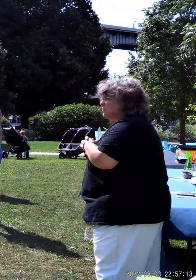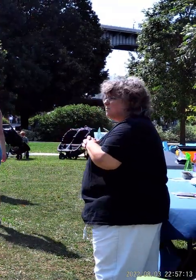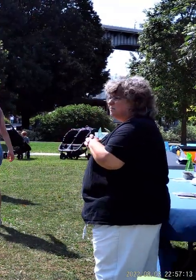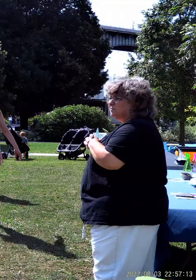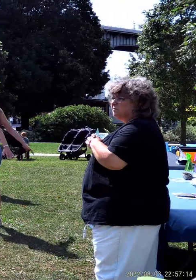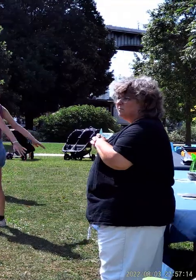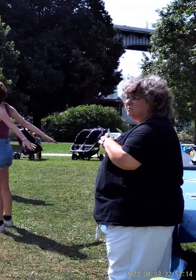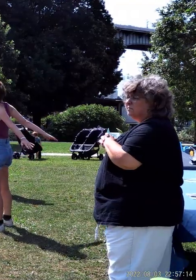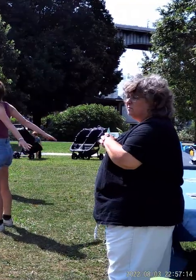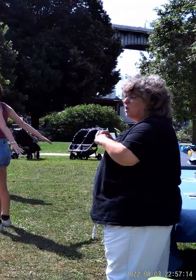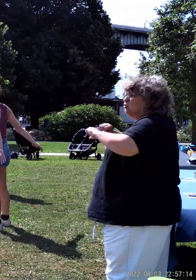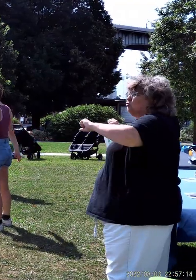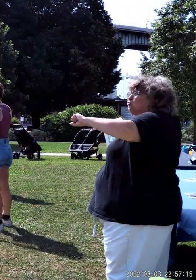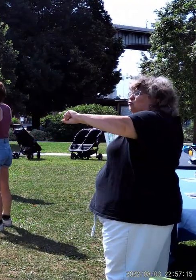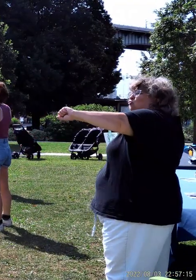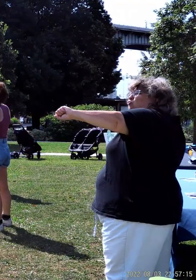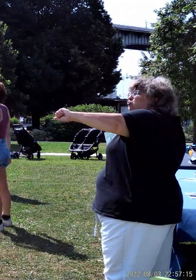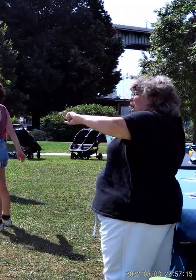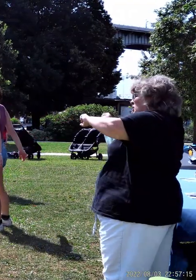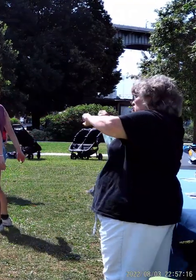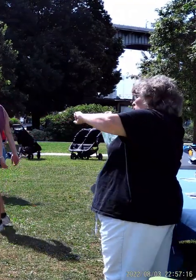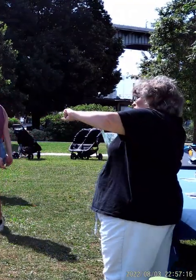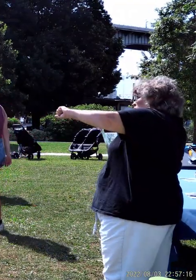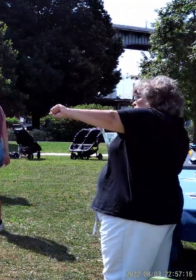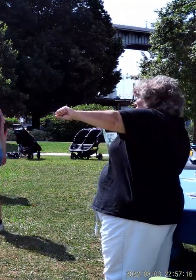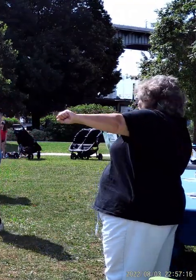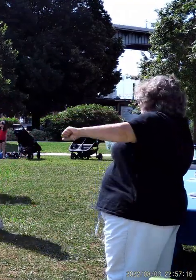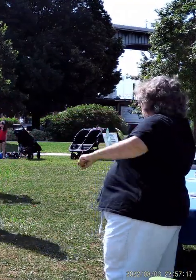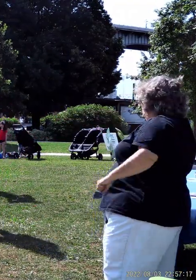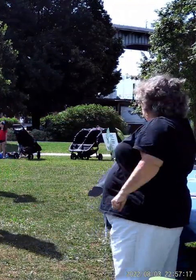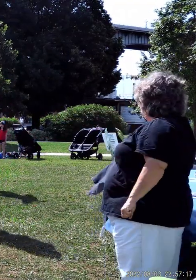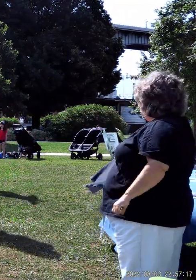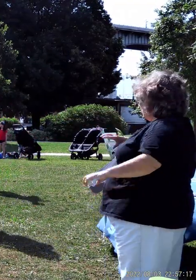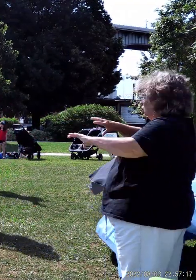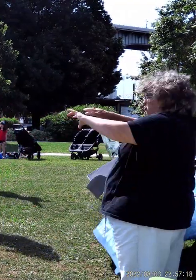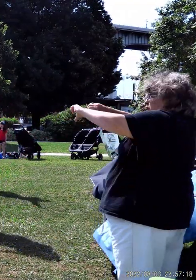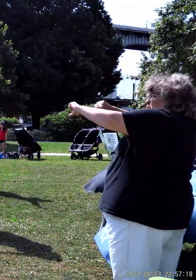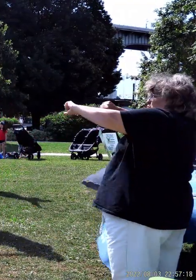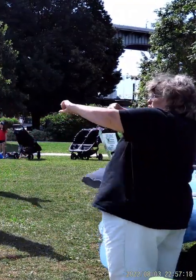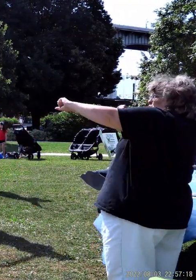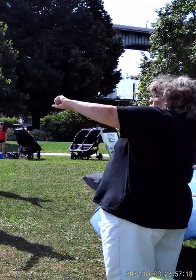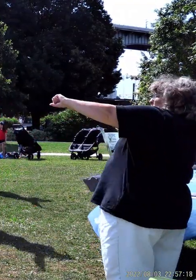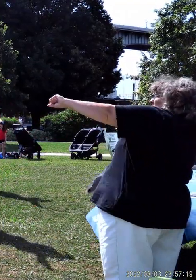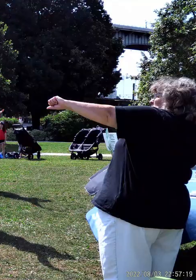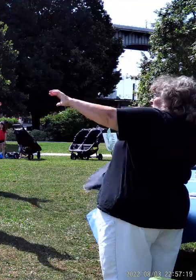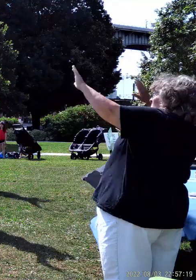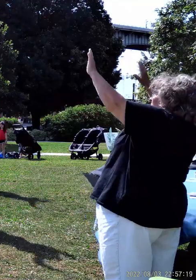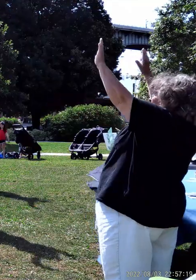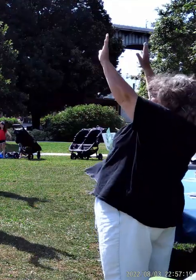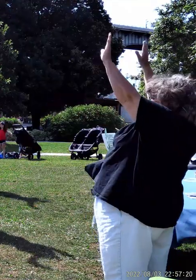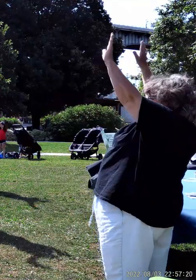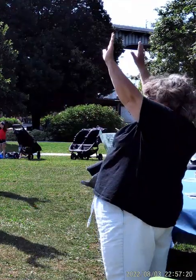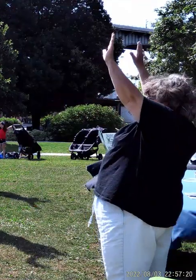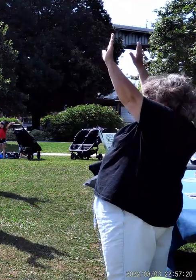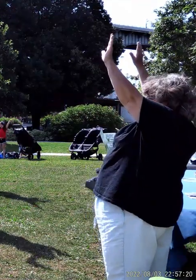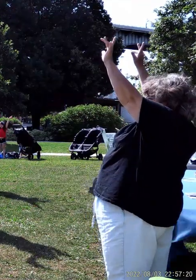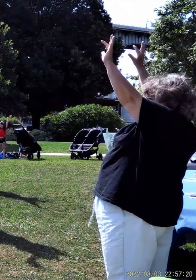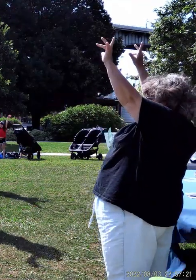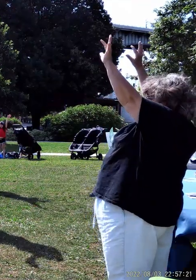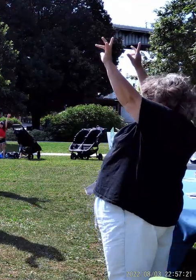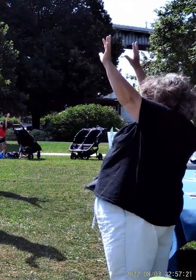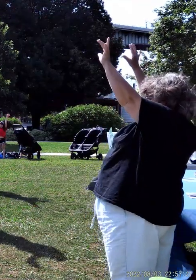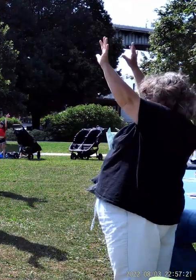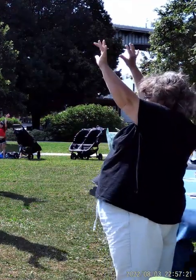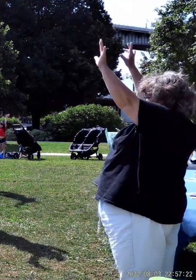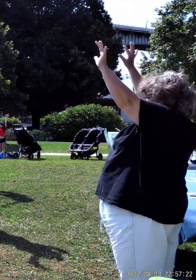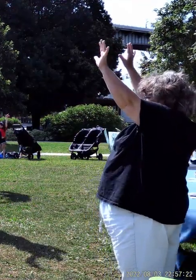We usually stretch. I heard someone say it. So we're gonna stretch our legs and our arms. We're gonna reach all the way to the sky. Wiggle your